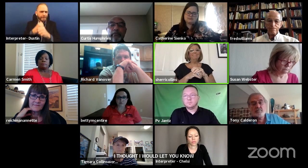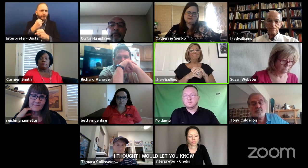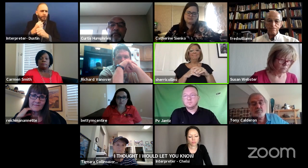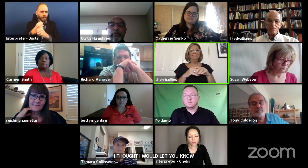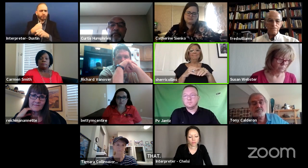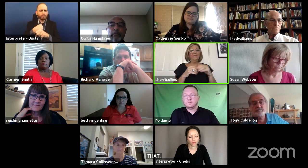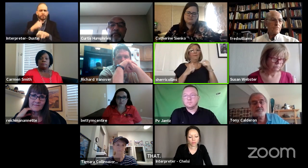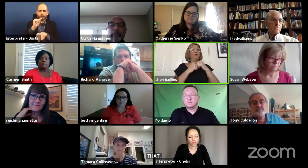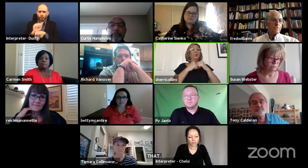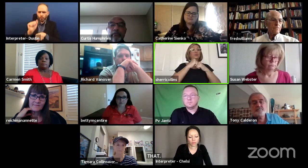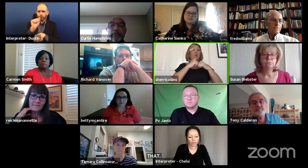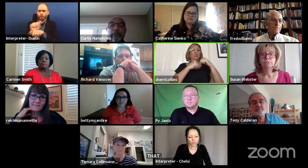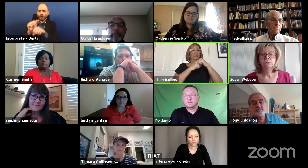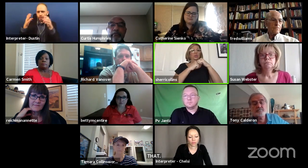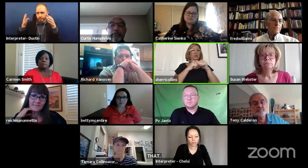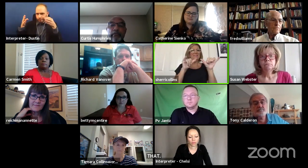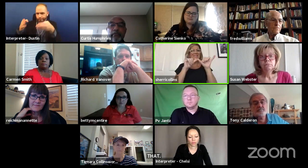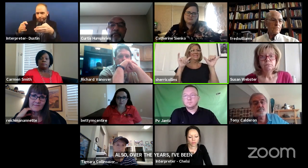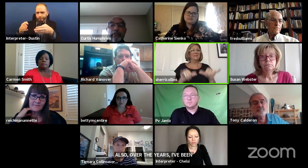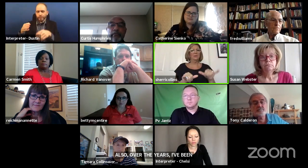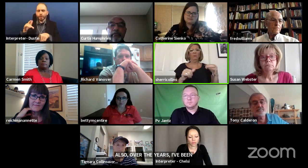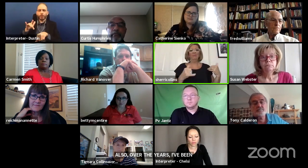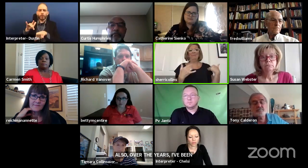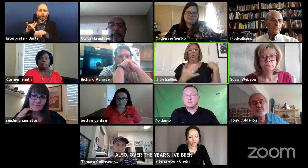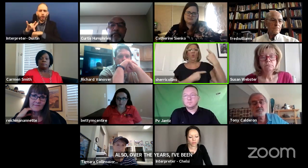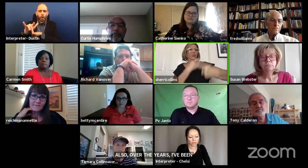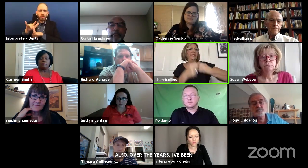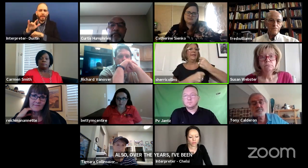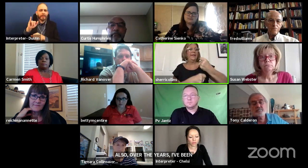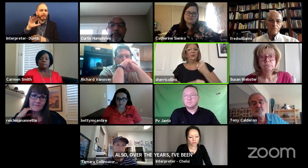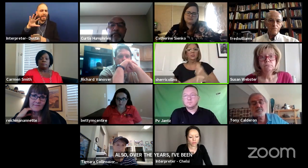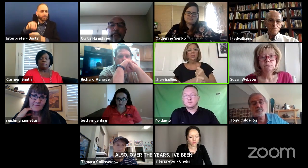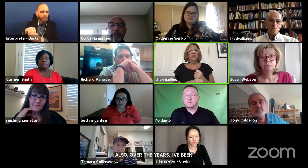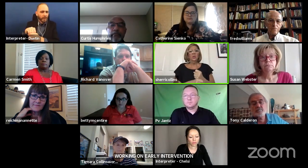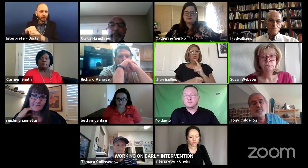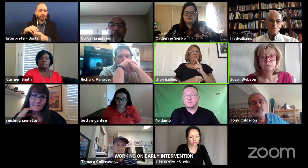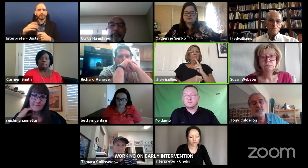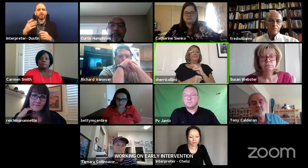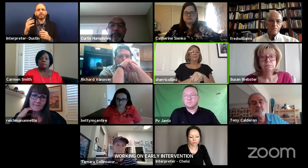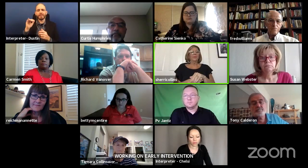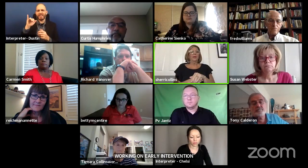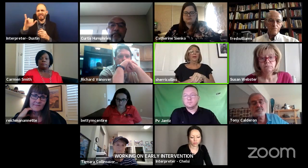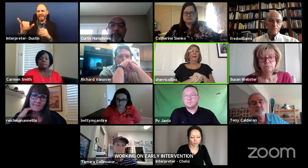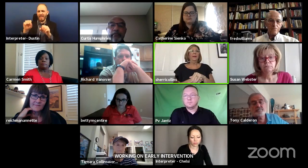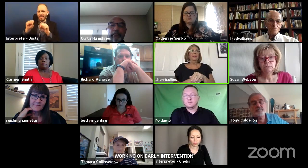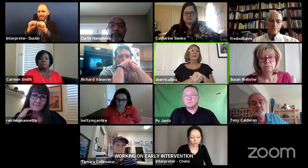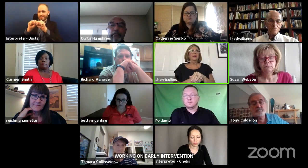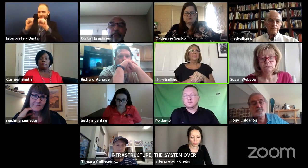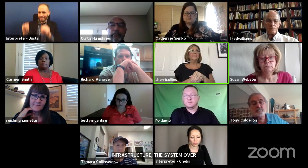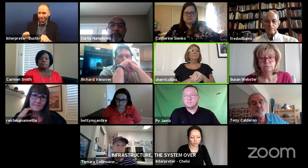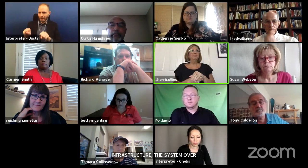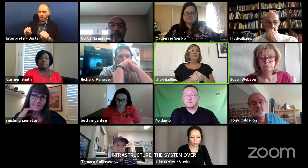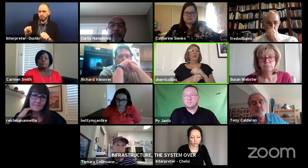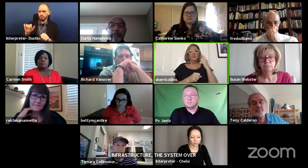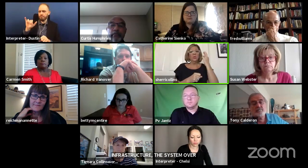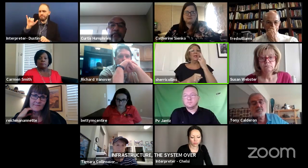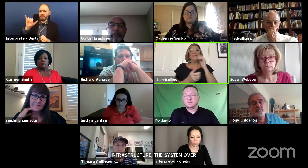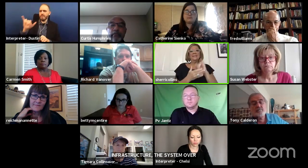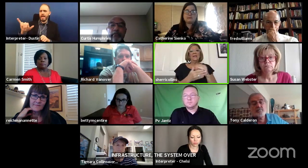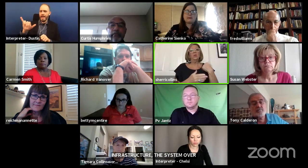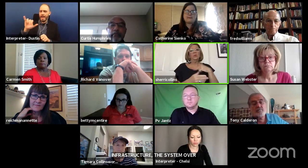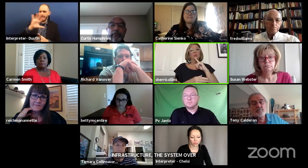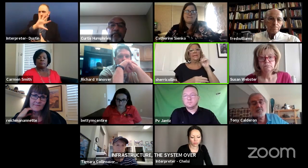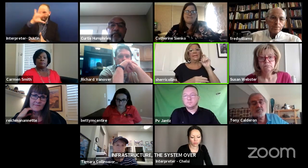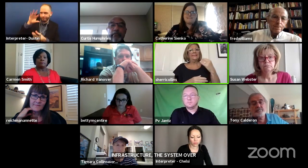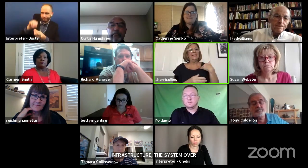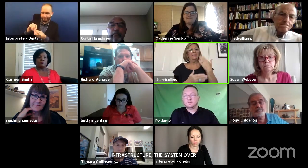intervention infrastructure, the system over the years, and realized